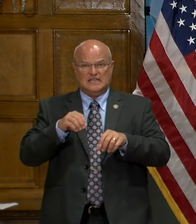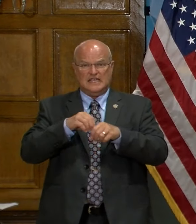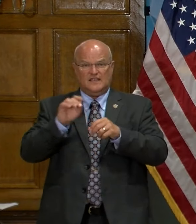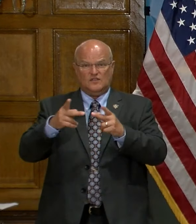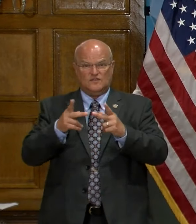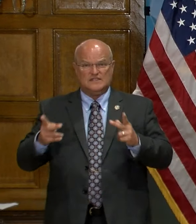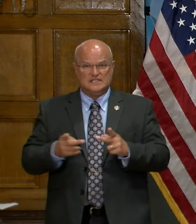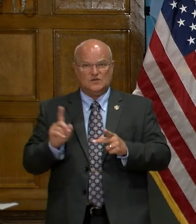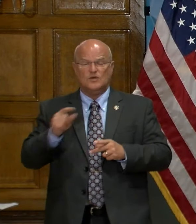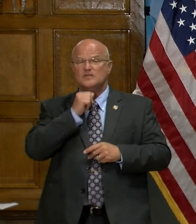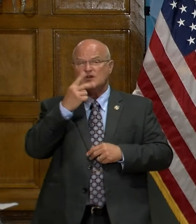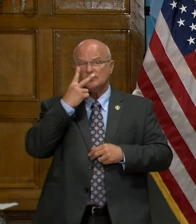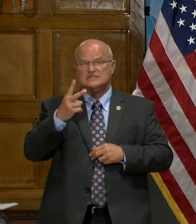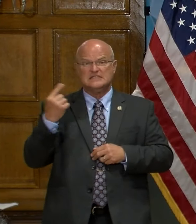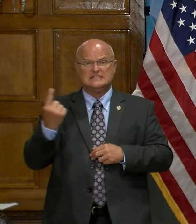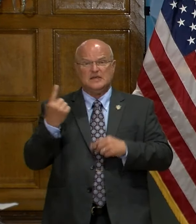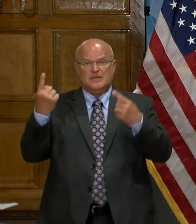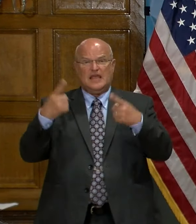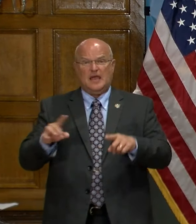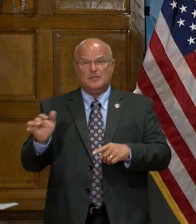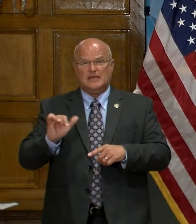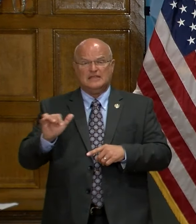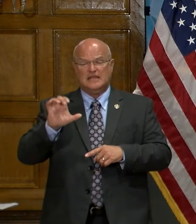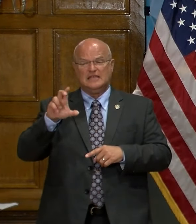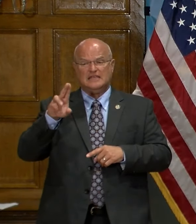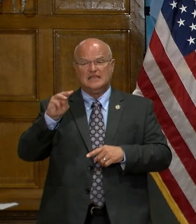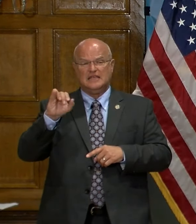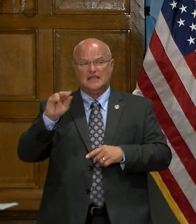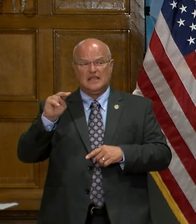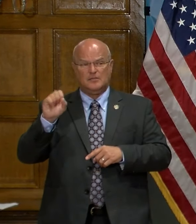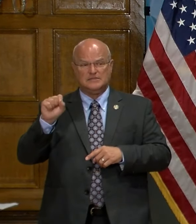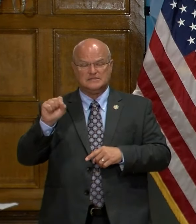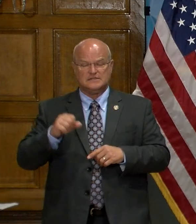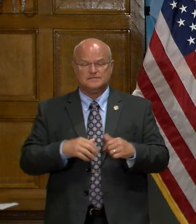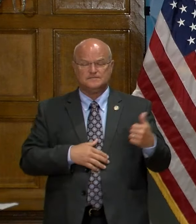those facilities to where we don't see something happen like we've seen at Cummins?